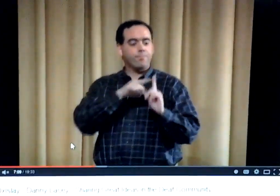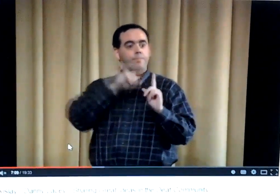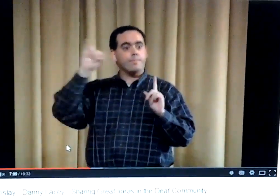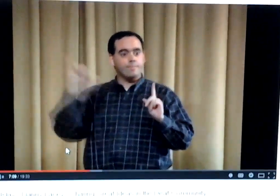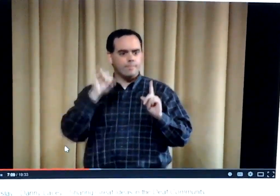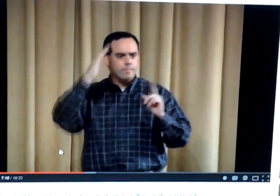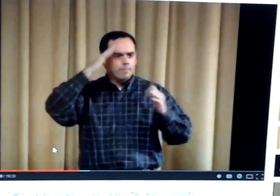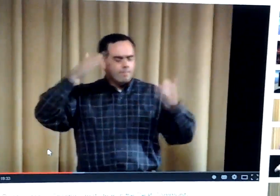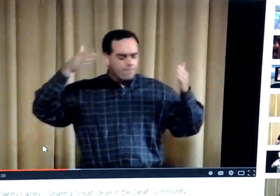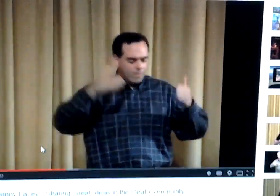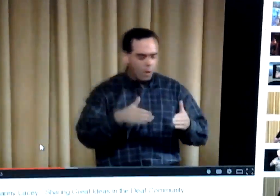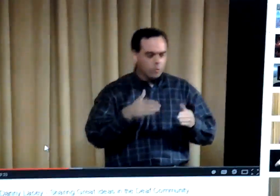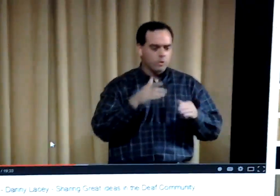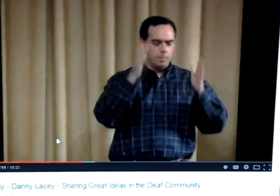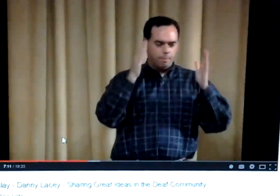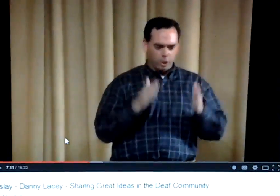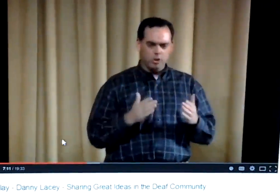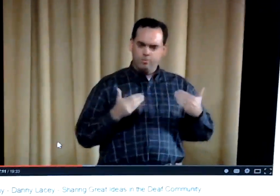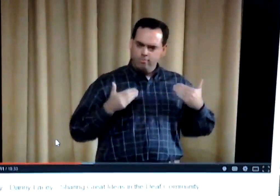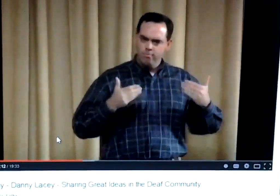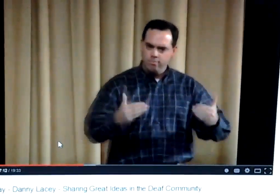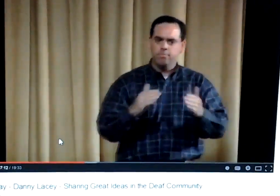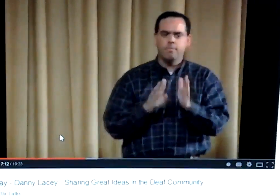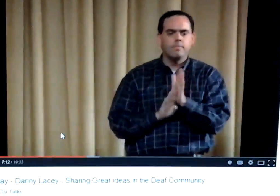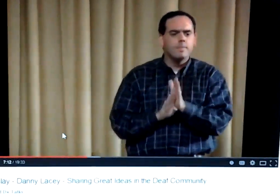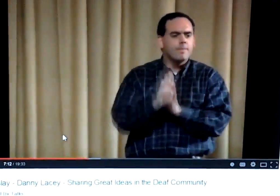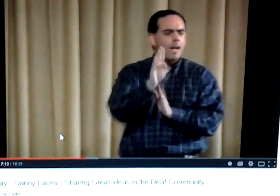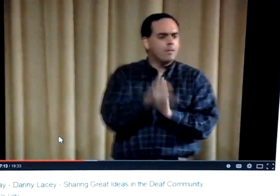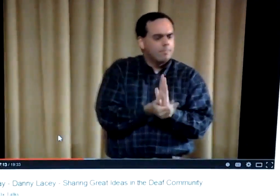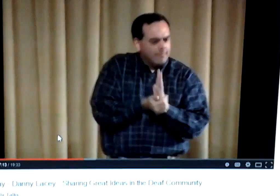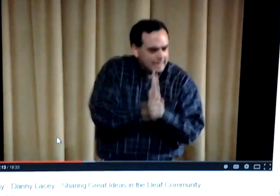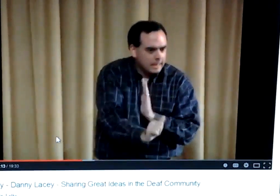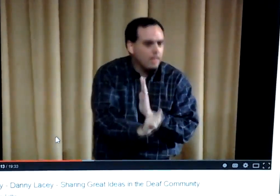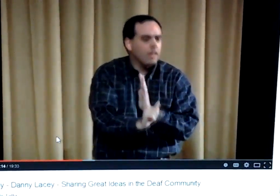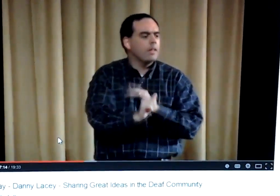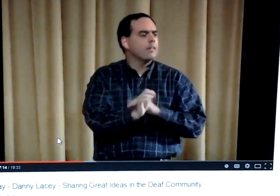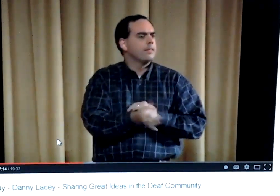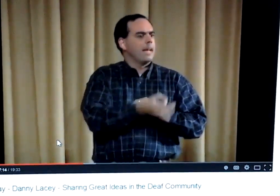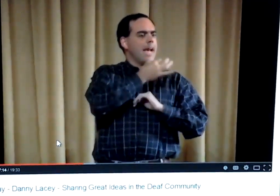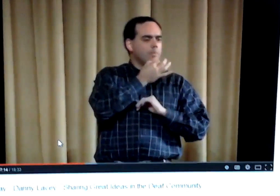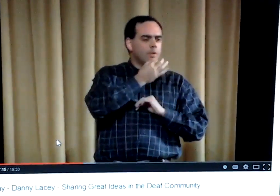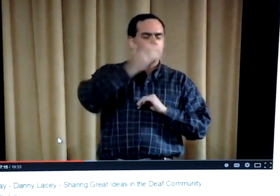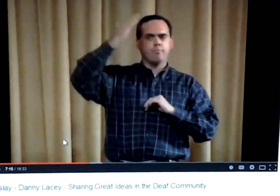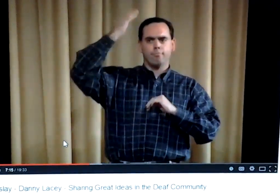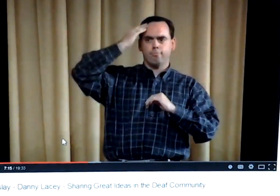So the idea behind this is that you focus and you continue developing your skills